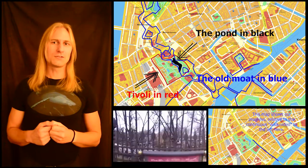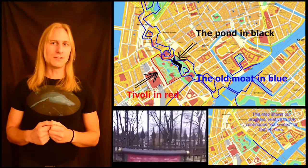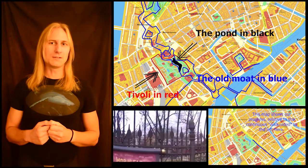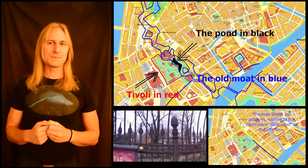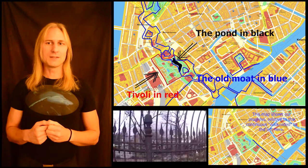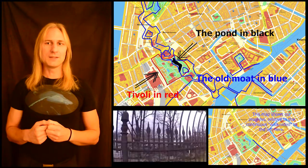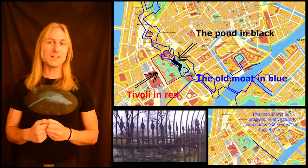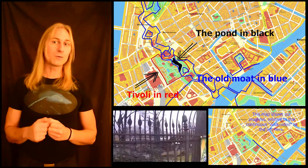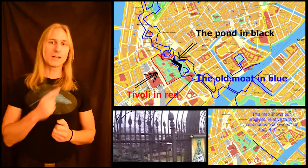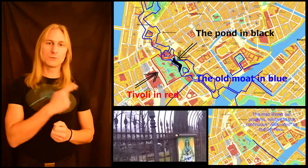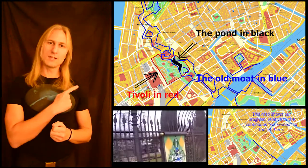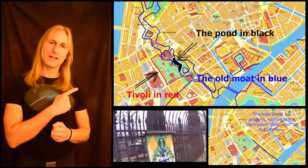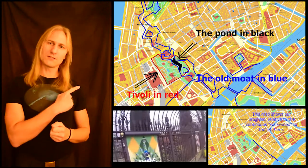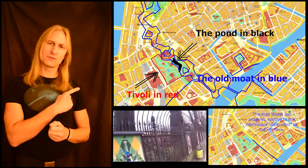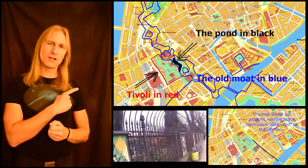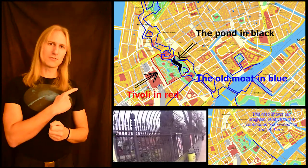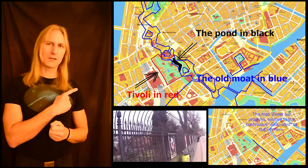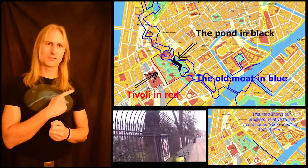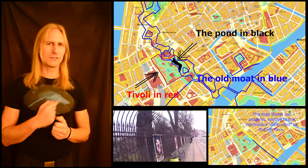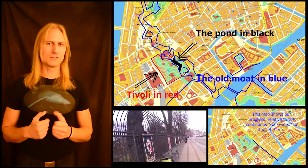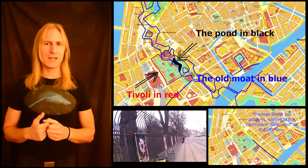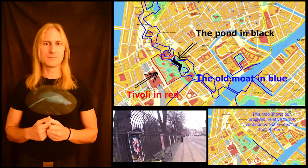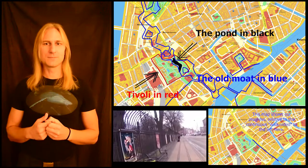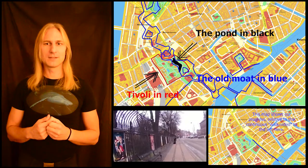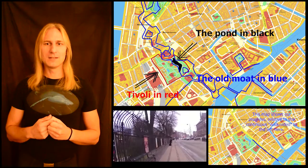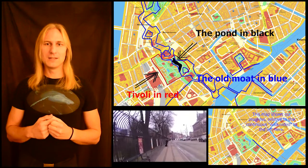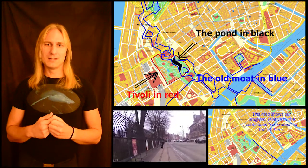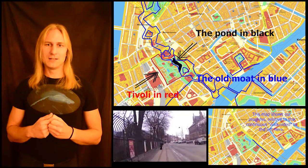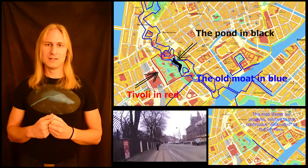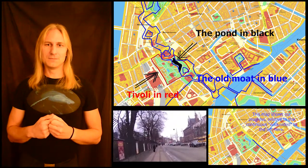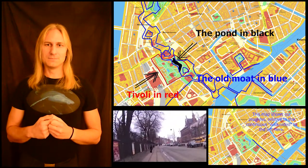As you can see, the outline really hasn't changed much since then,